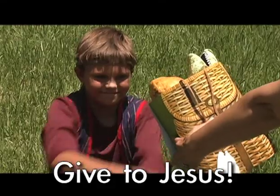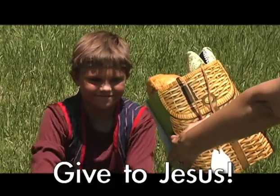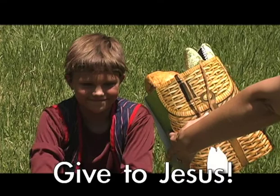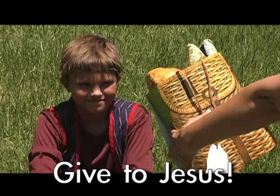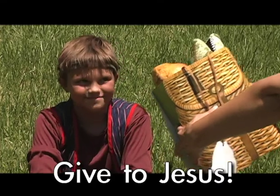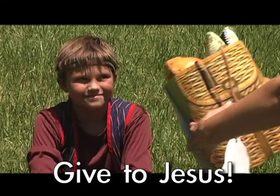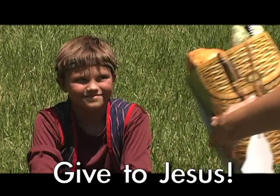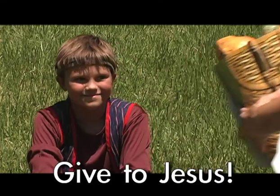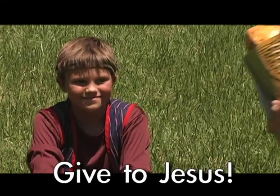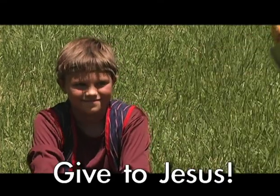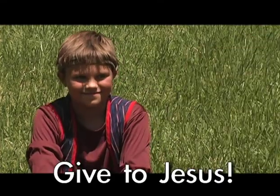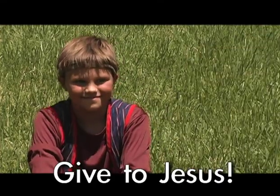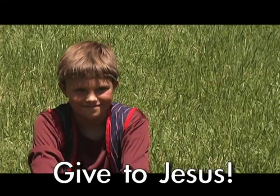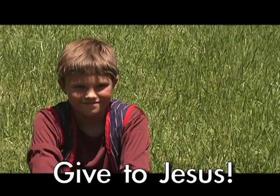Jesus.